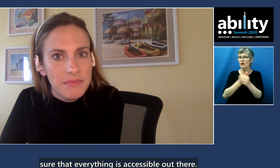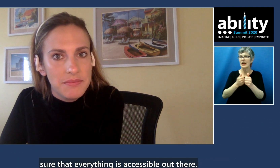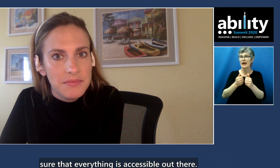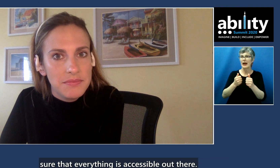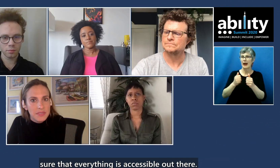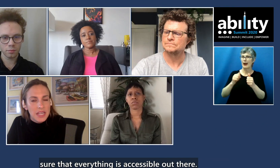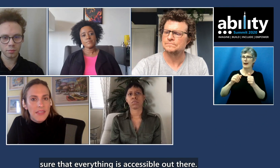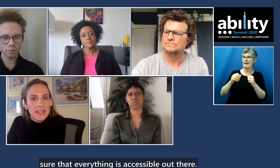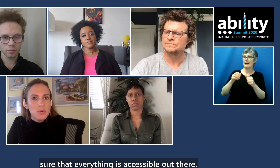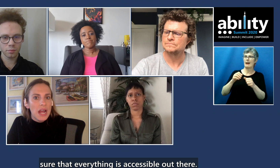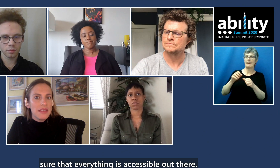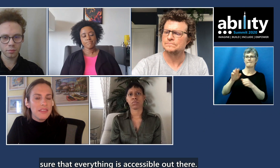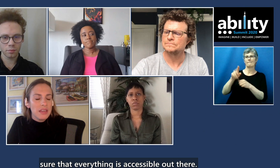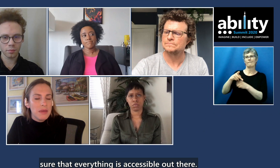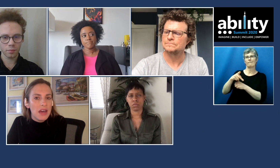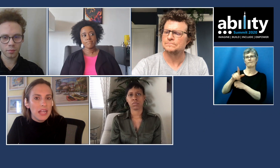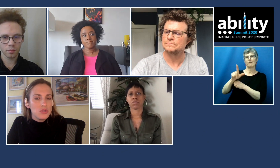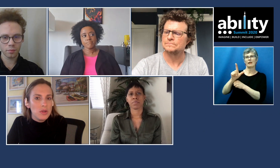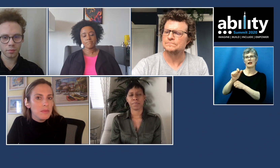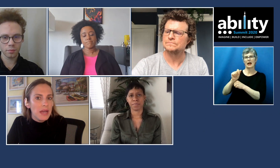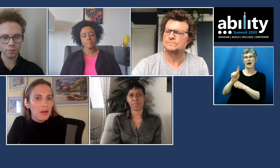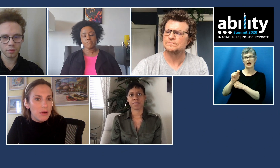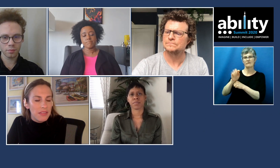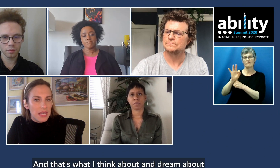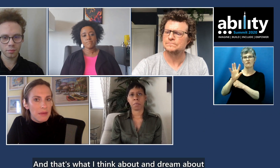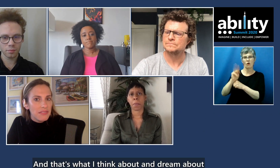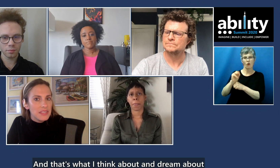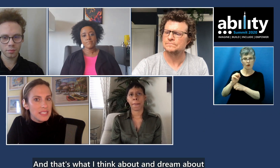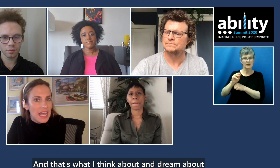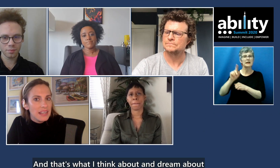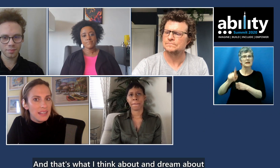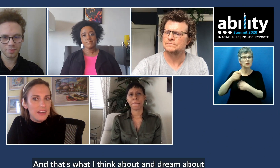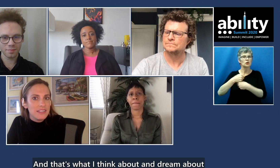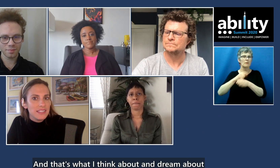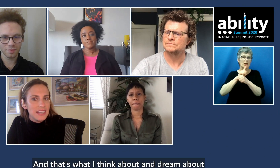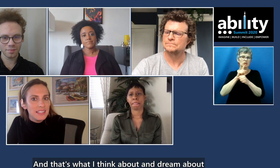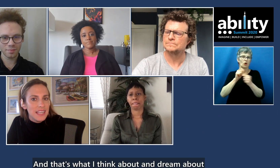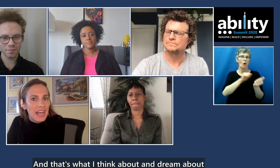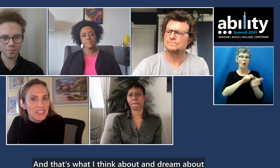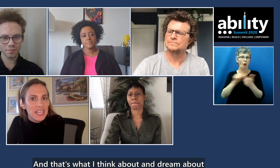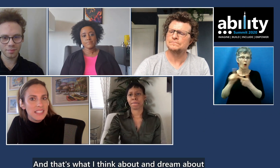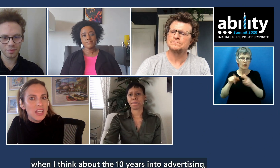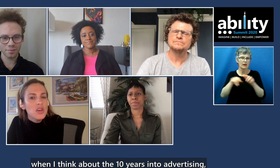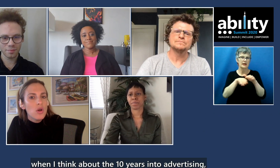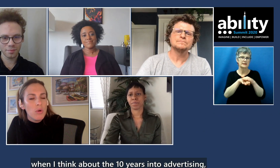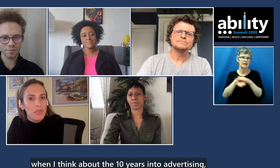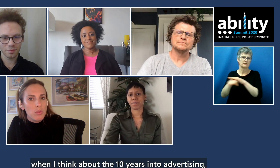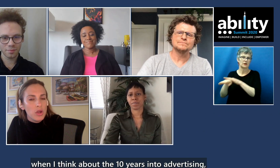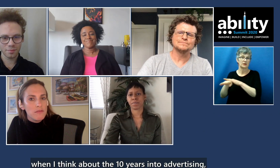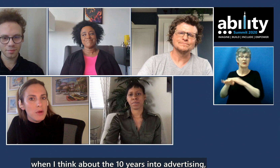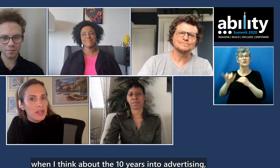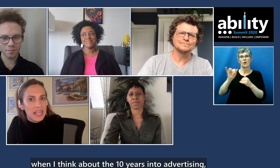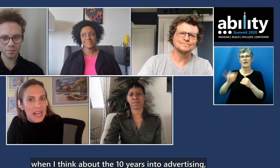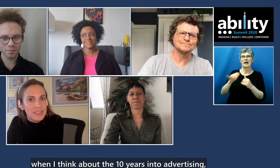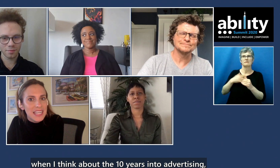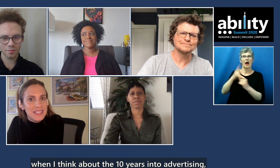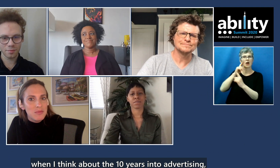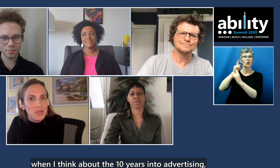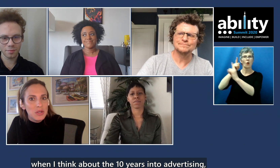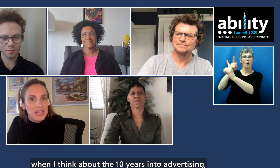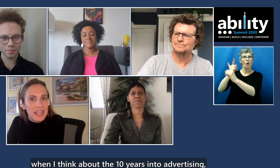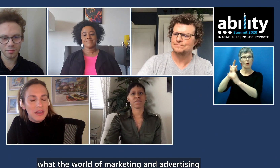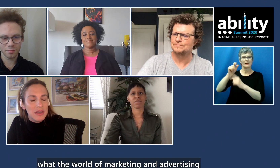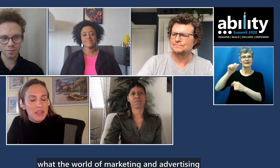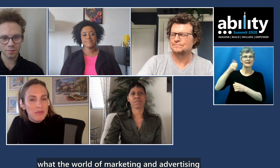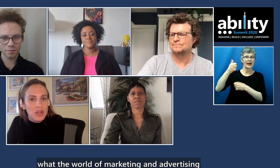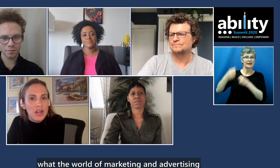there. And that's what I think about and dream about when I think about the 10 years into advertising, what the world of marketing and